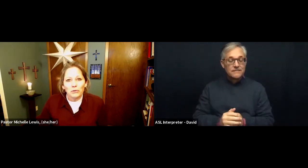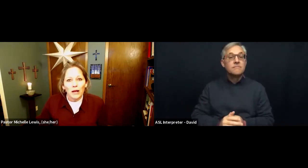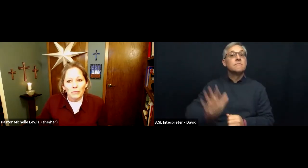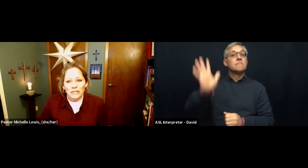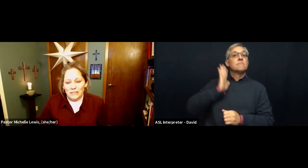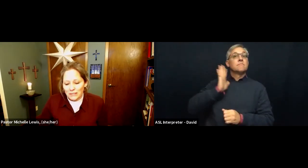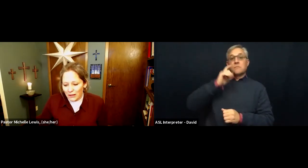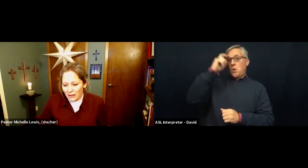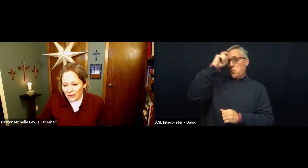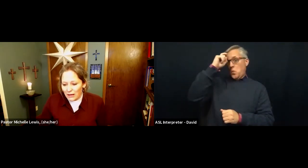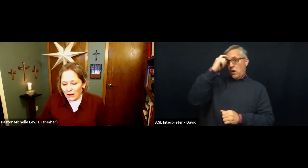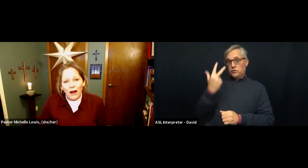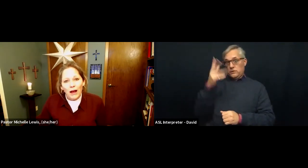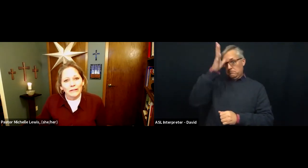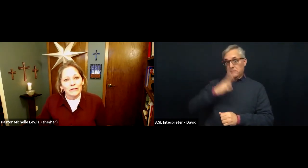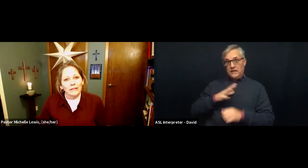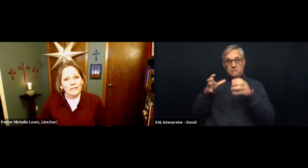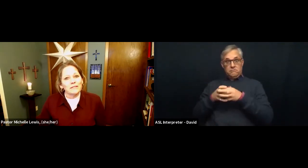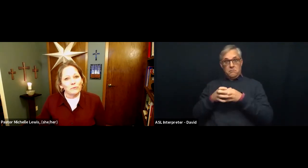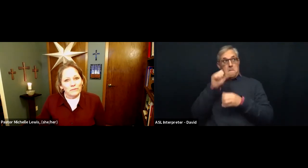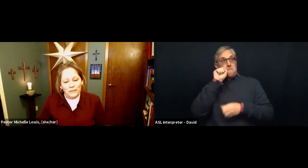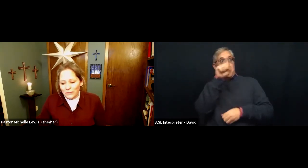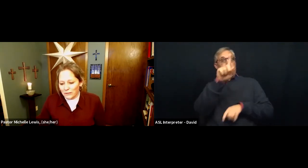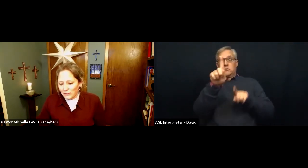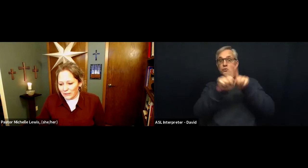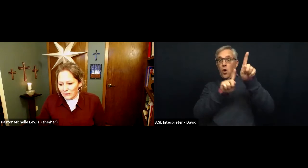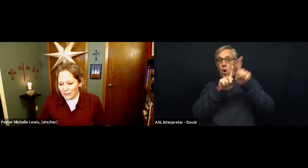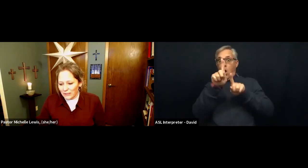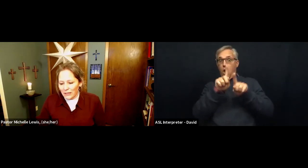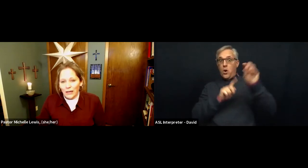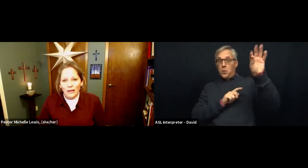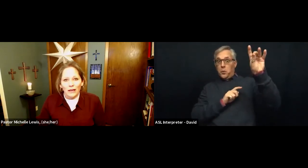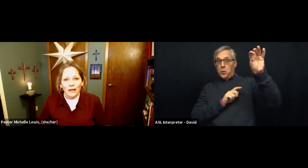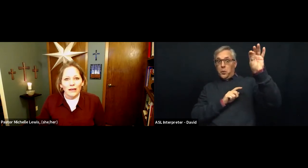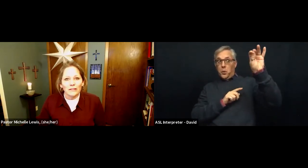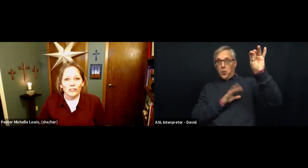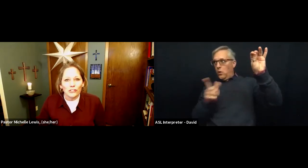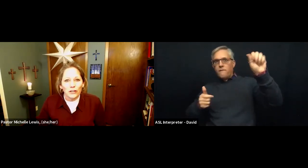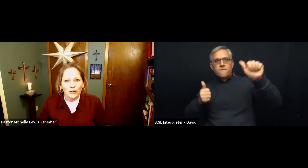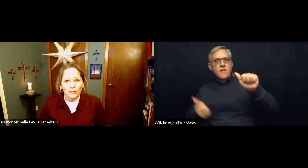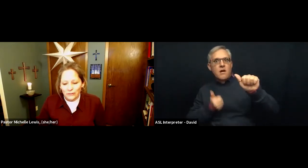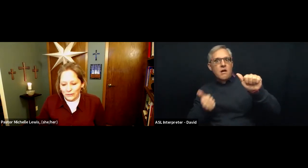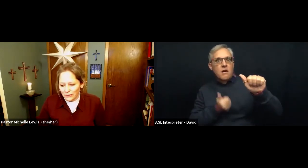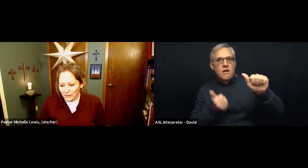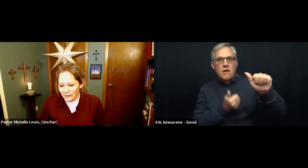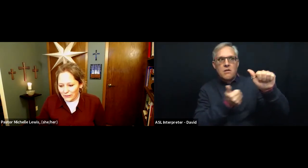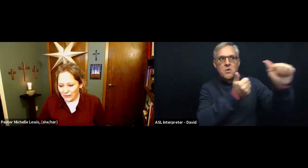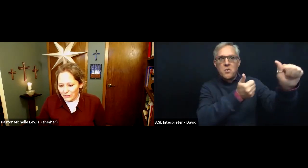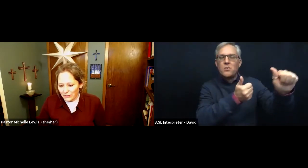The promise is that God is revealed and shared.